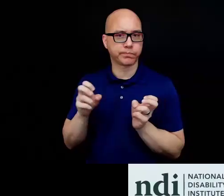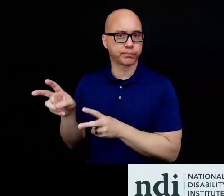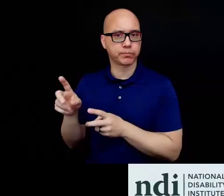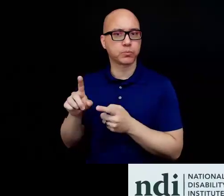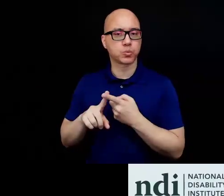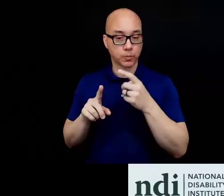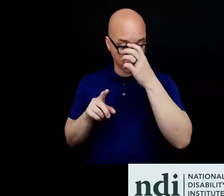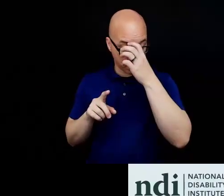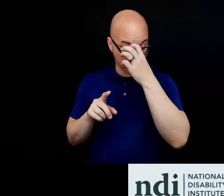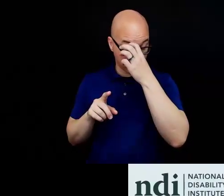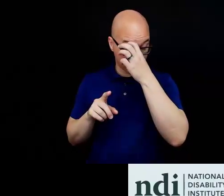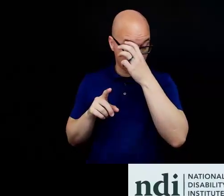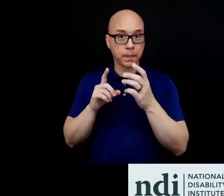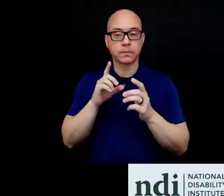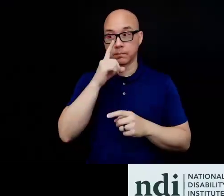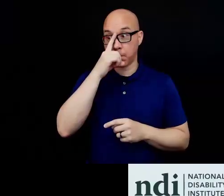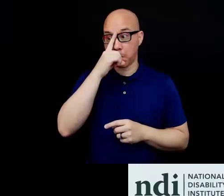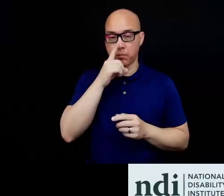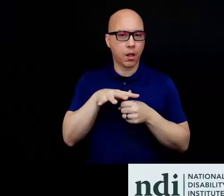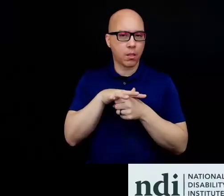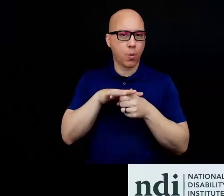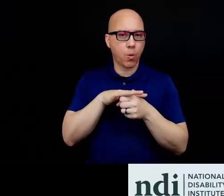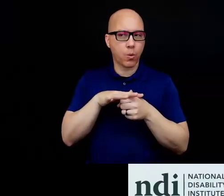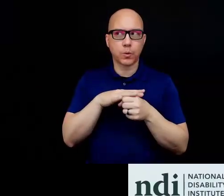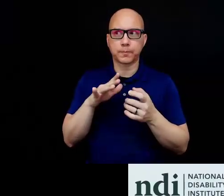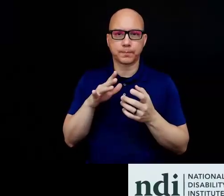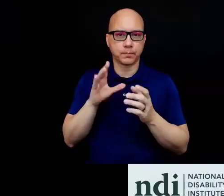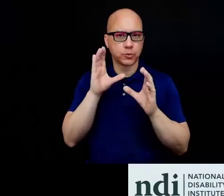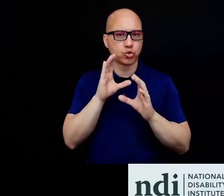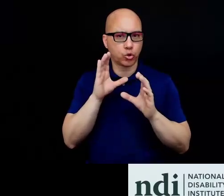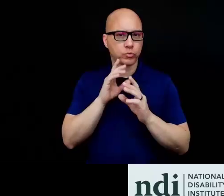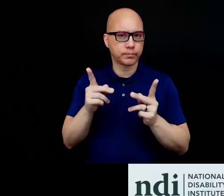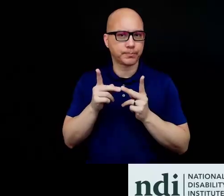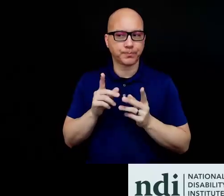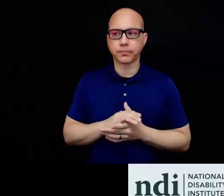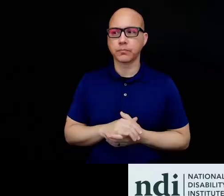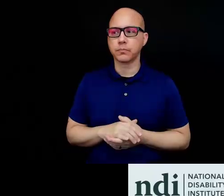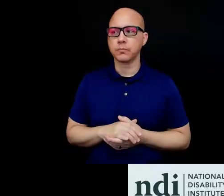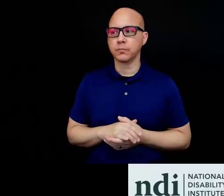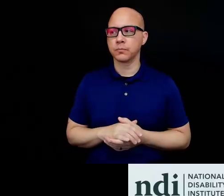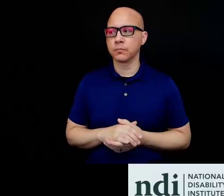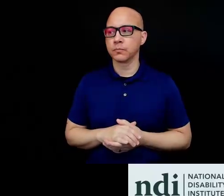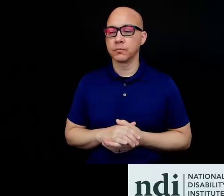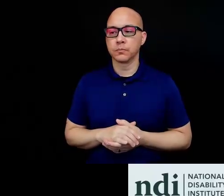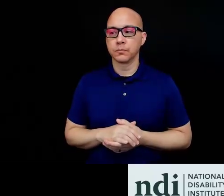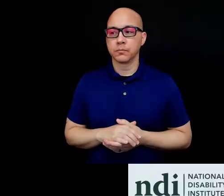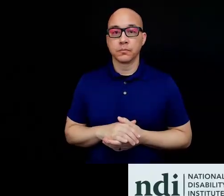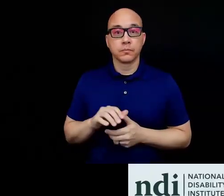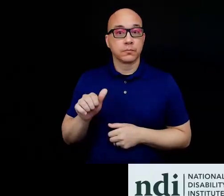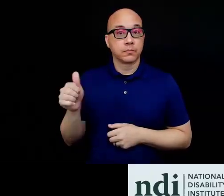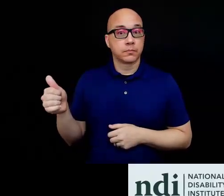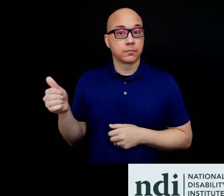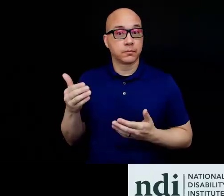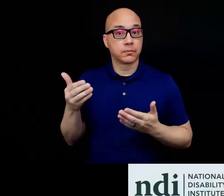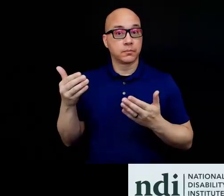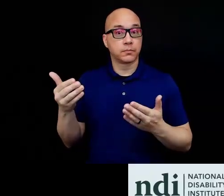a searching a local search site. As well, another recommendation is to